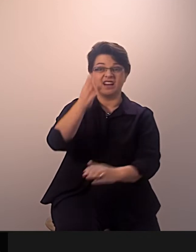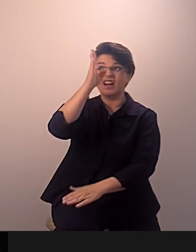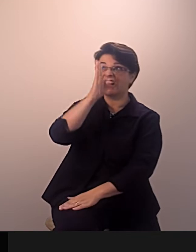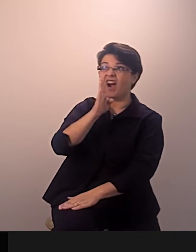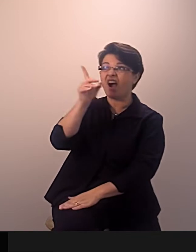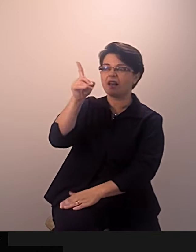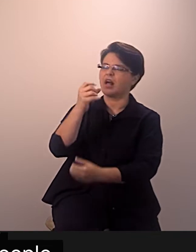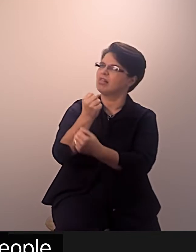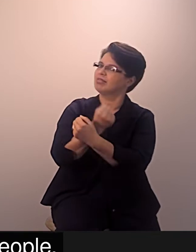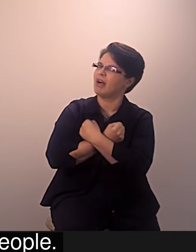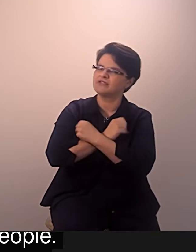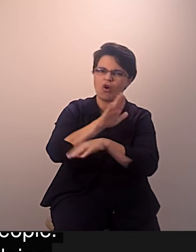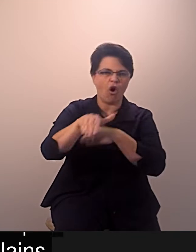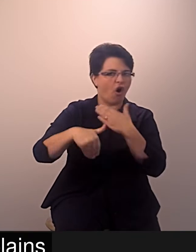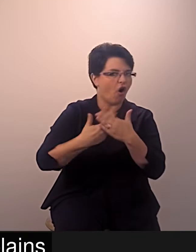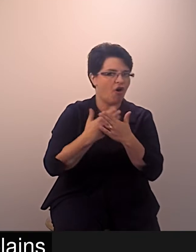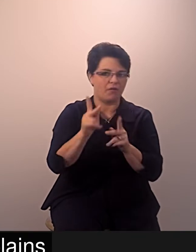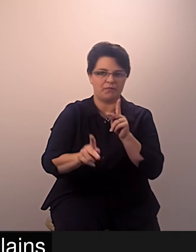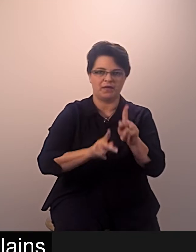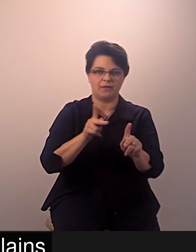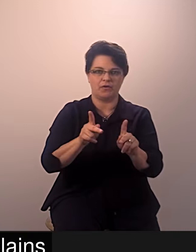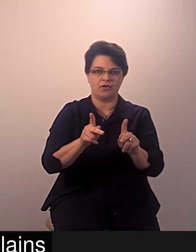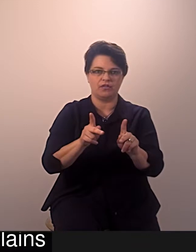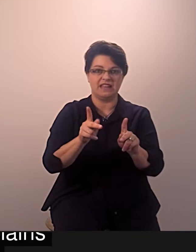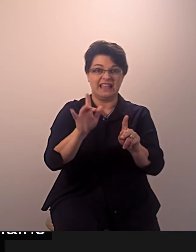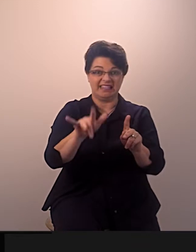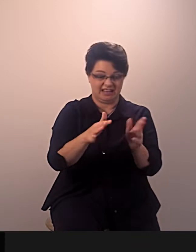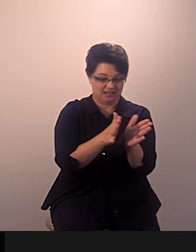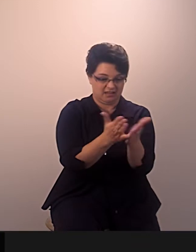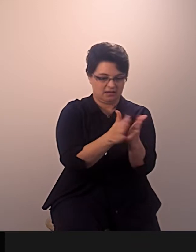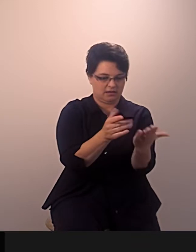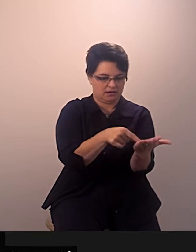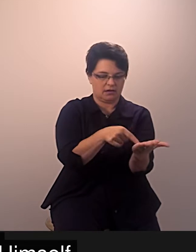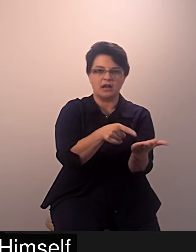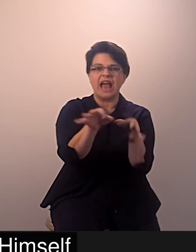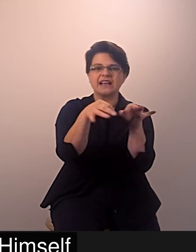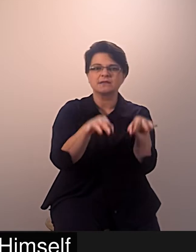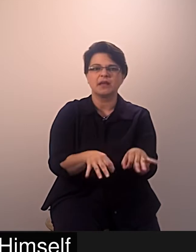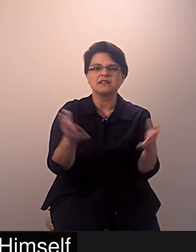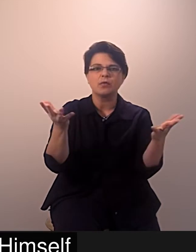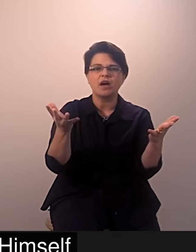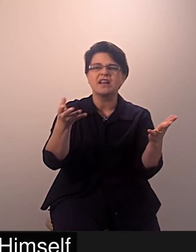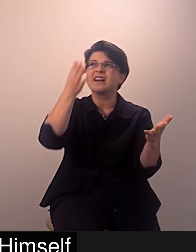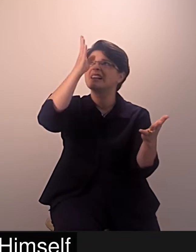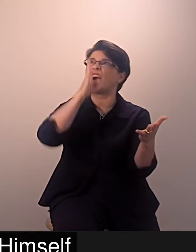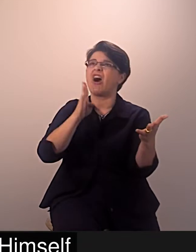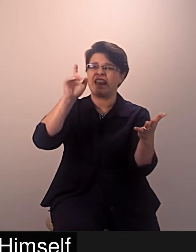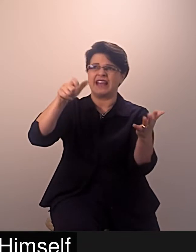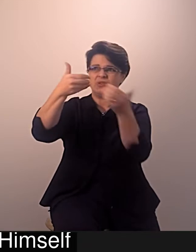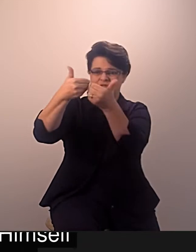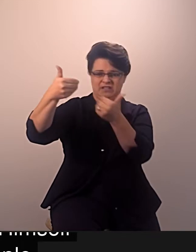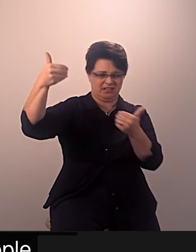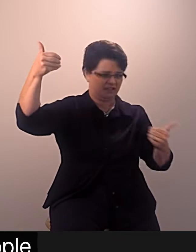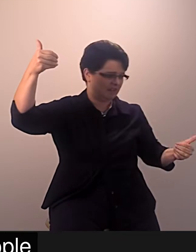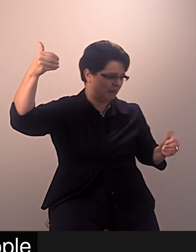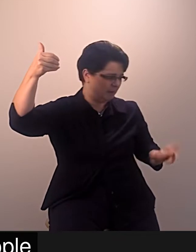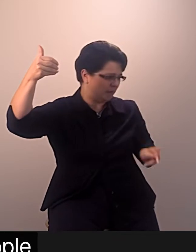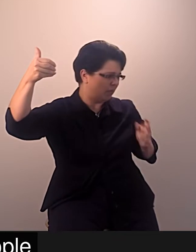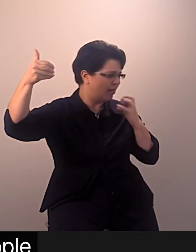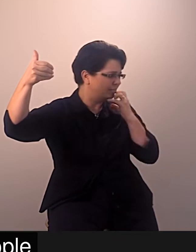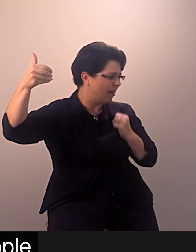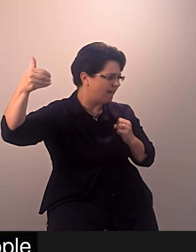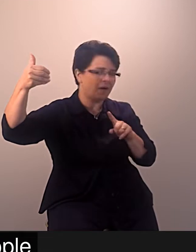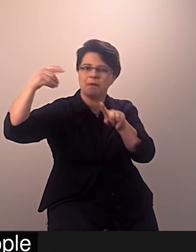This book explains why God had to separate Himself from the people He loves so much. It